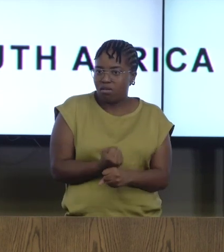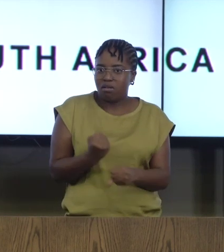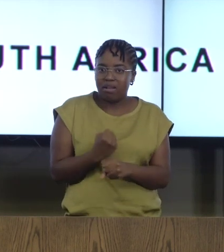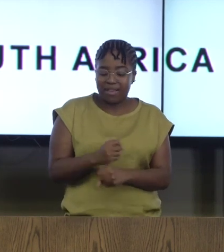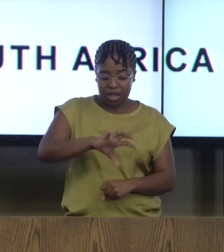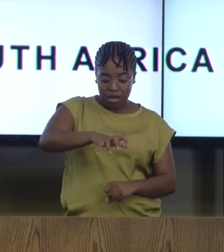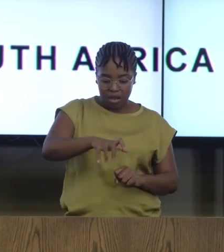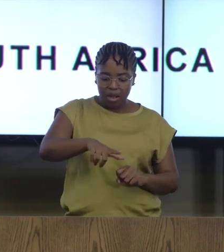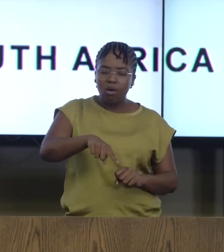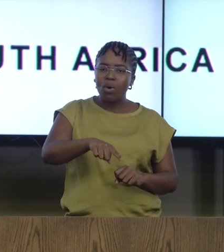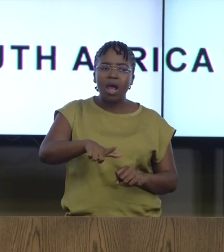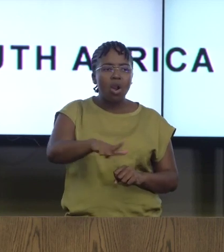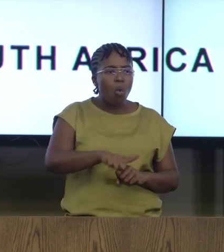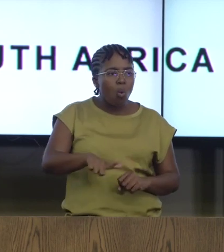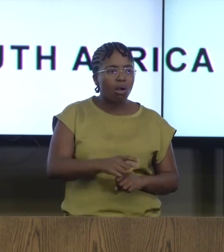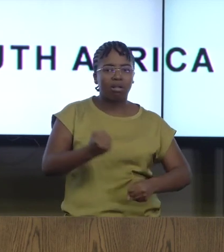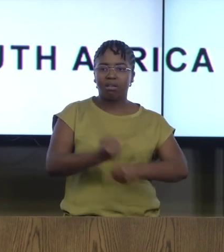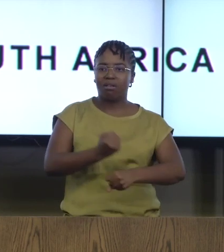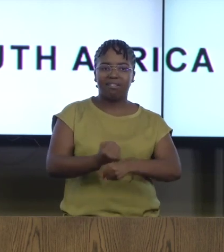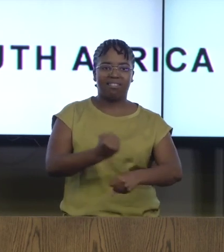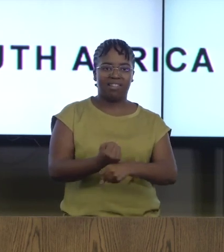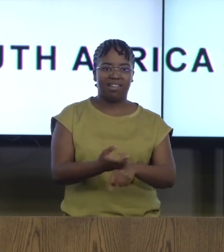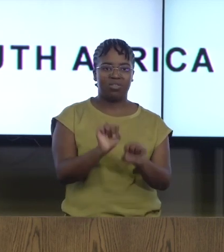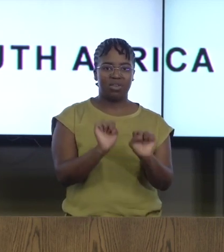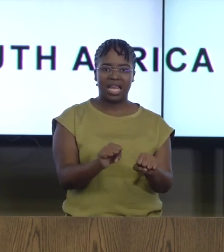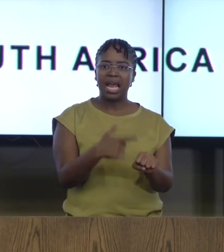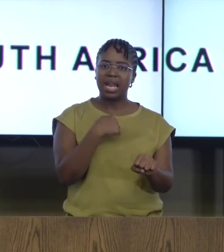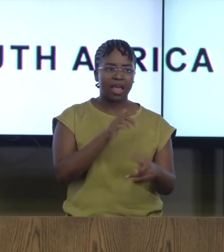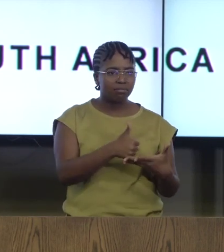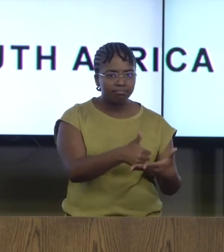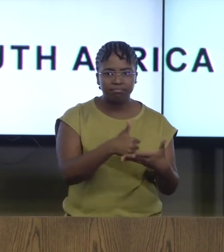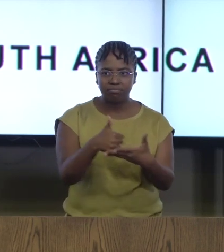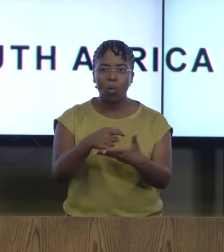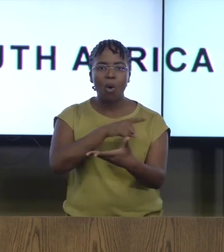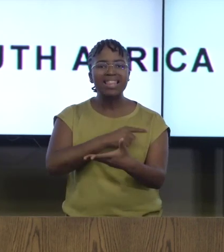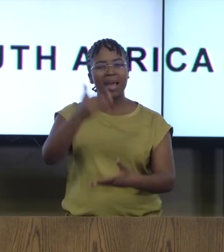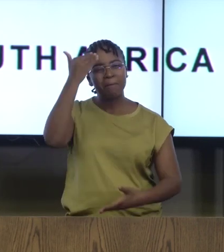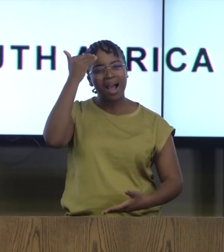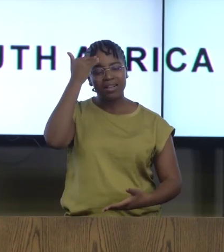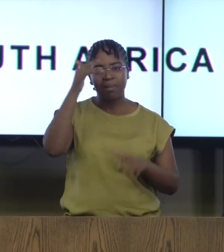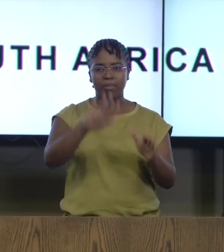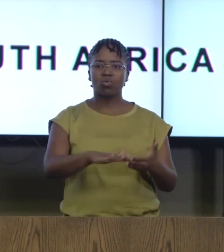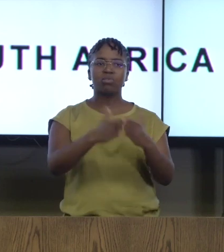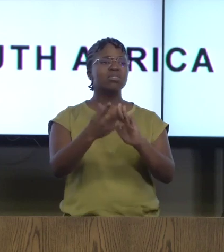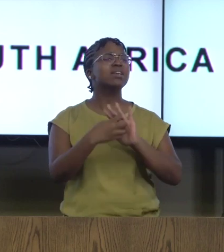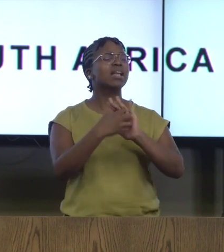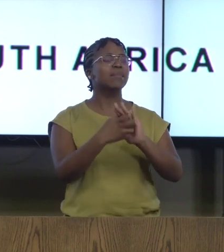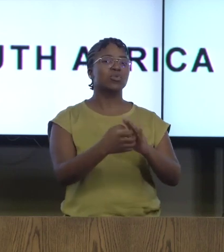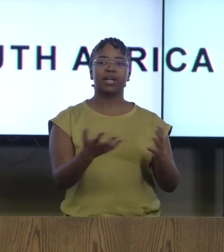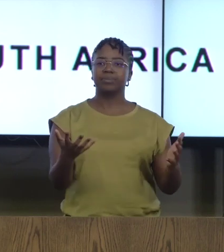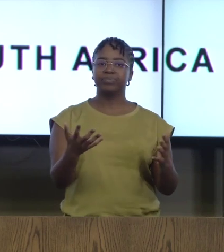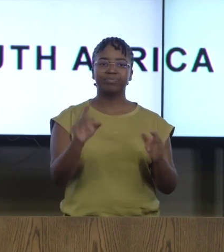now, when we really need to get the districts to step up and assist us. For instance, the issue